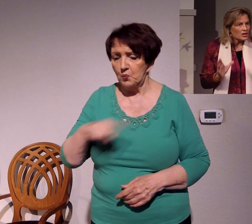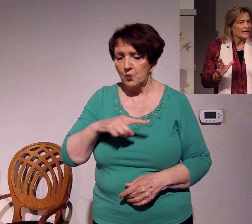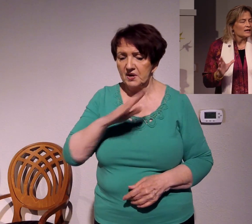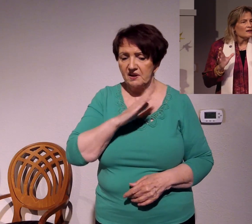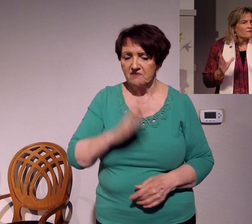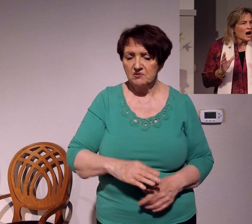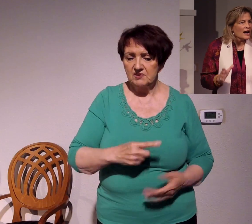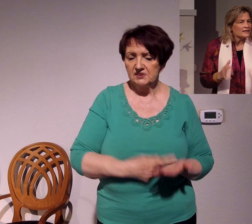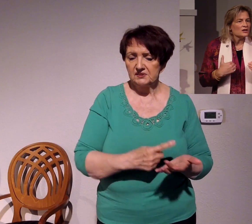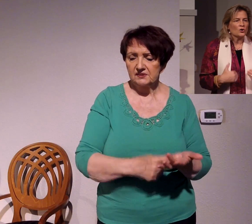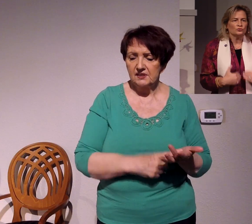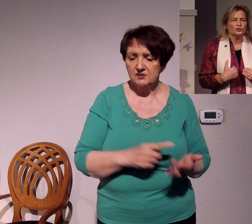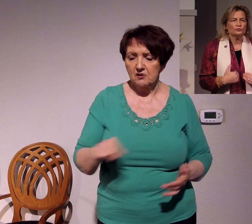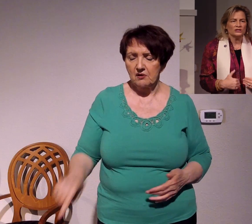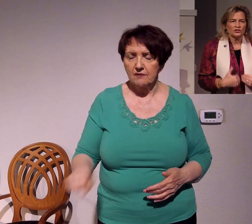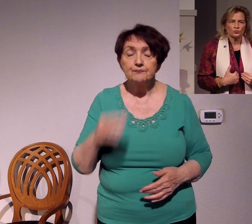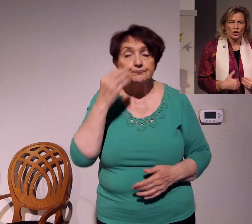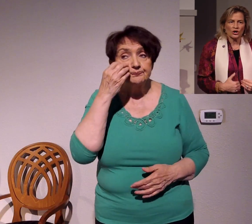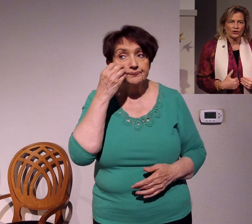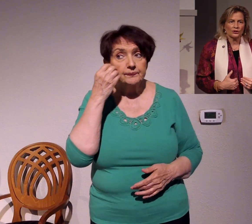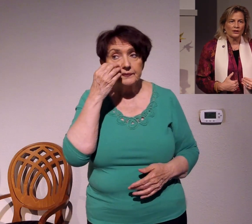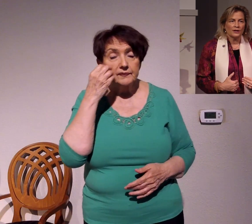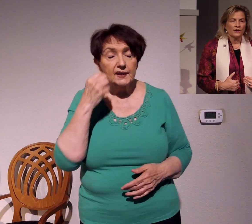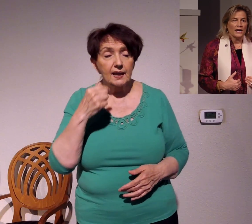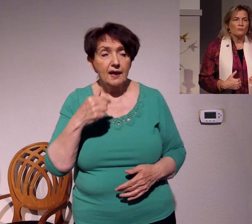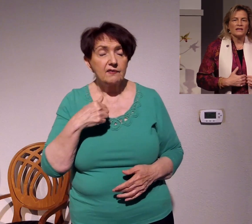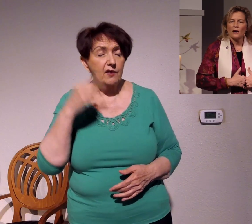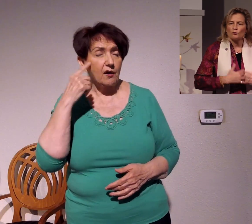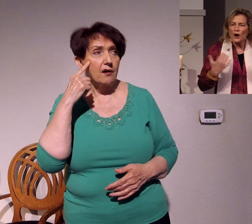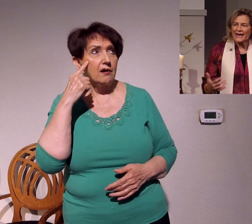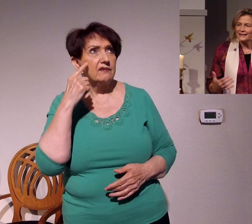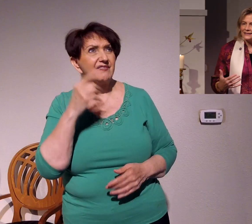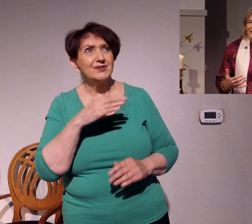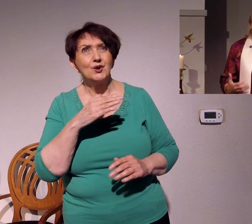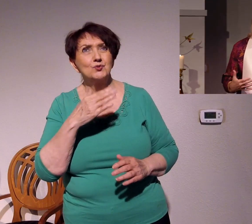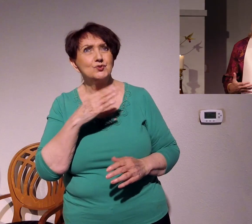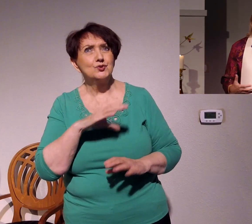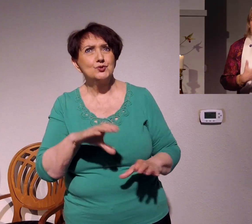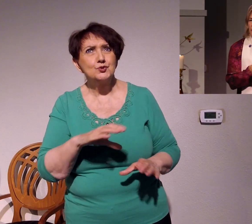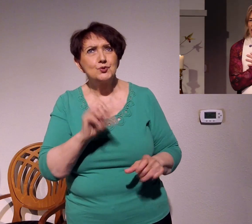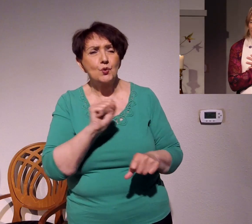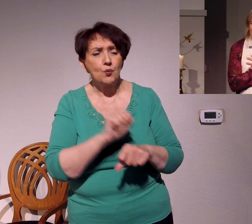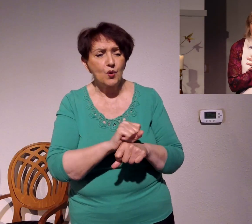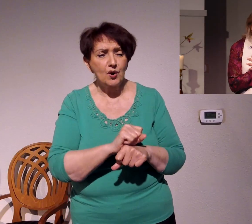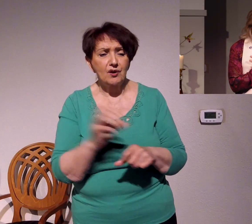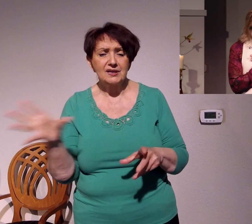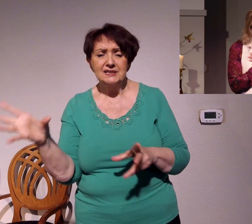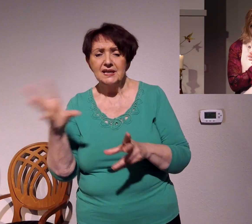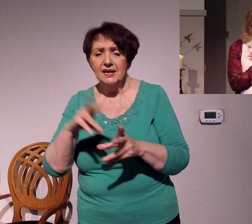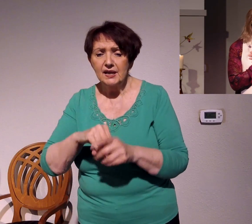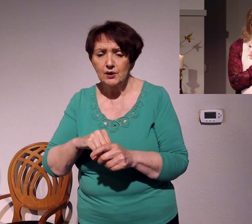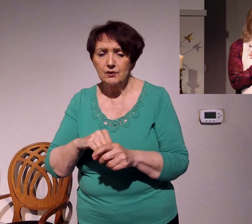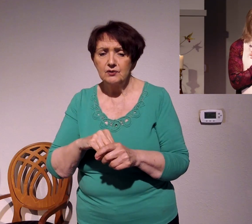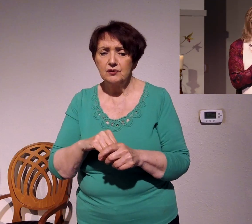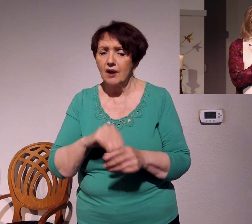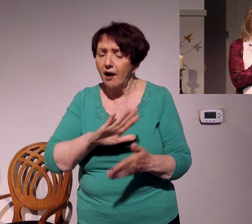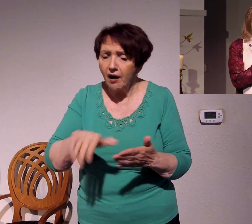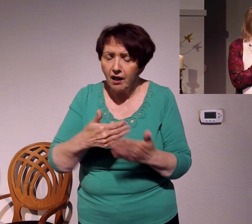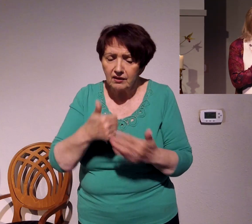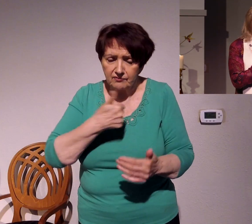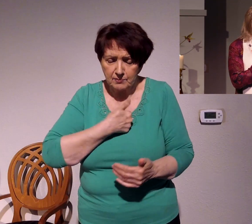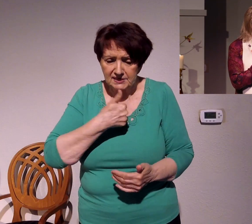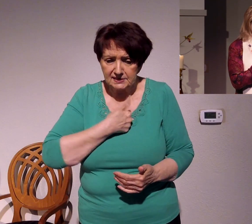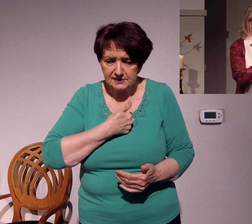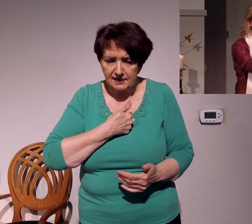I was like, if I don't do this work and become radically inclusive about this aspect of me, as